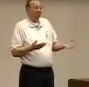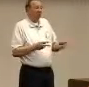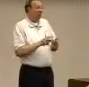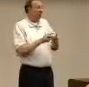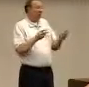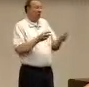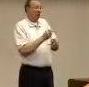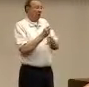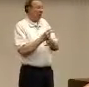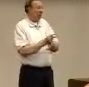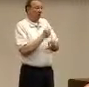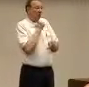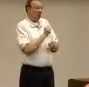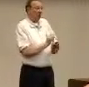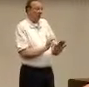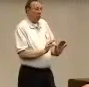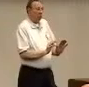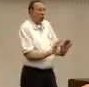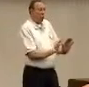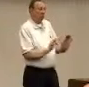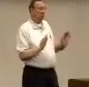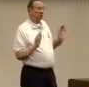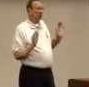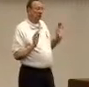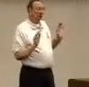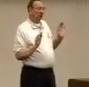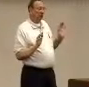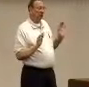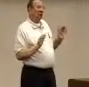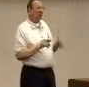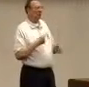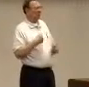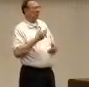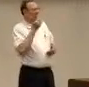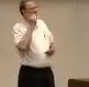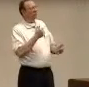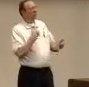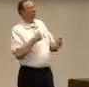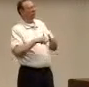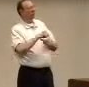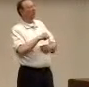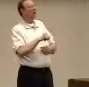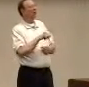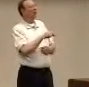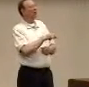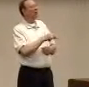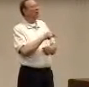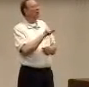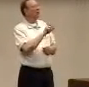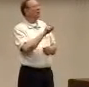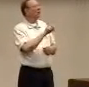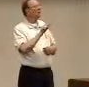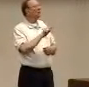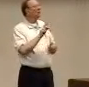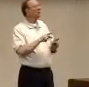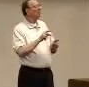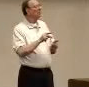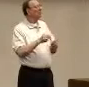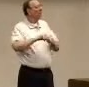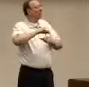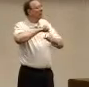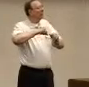New Zealand. And we were very careful not to push too hard. We wanted them to get to know us a little bit. New Zealand's very